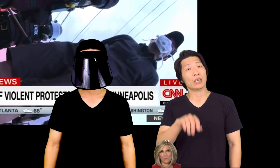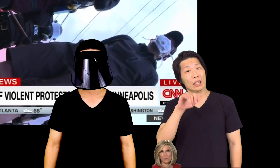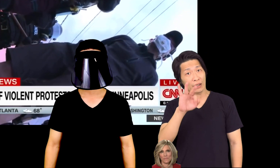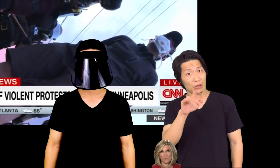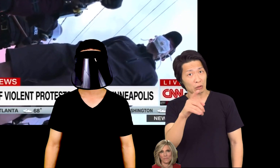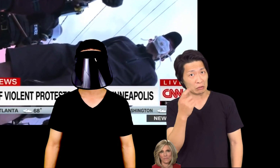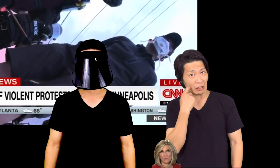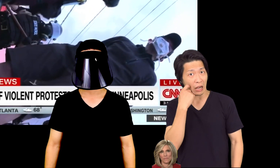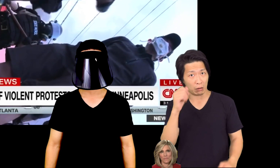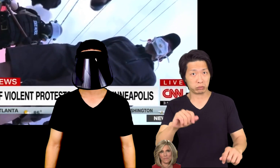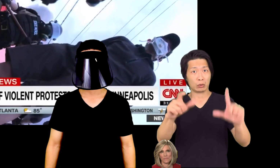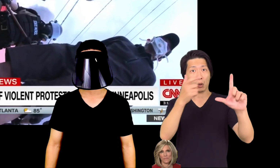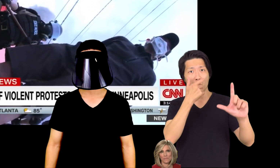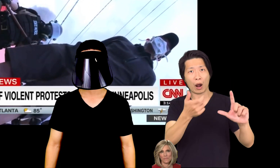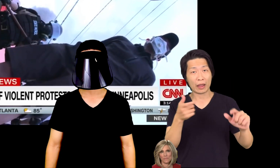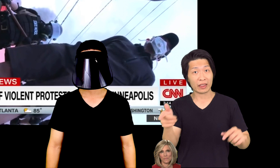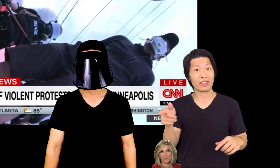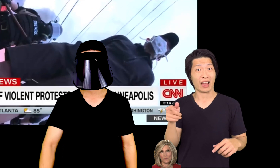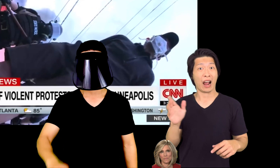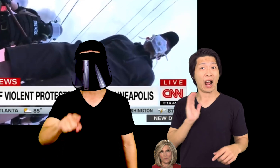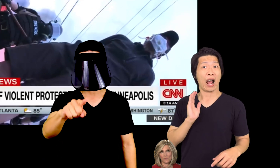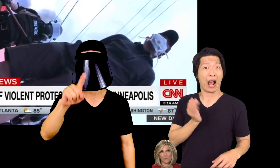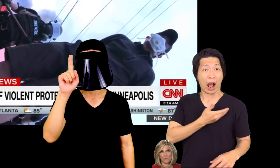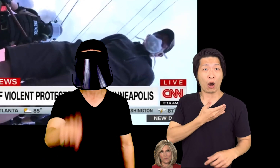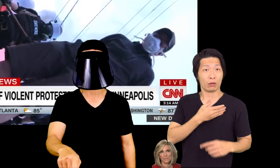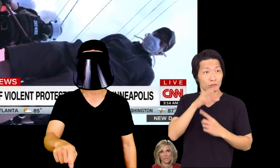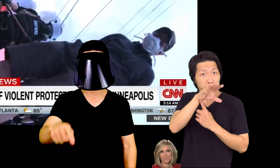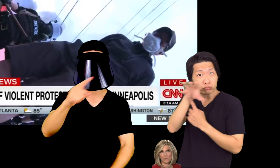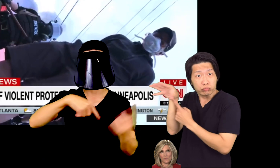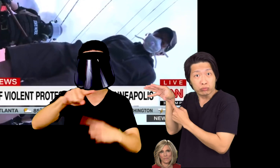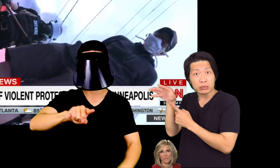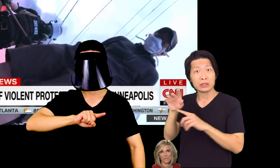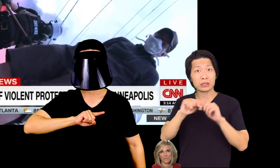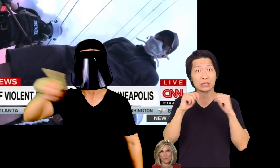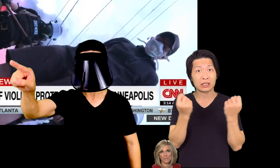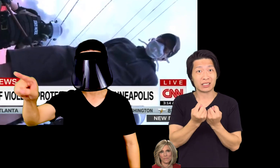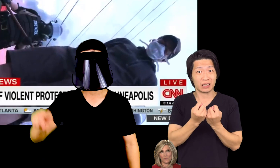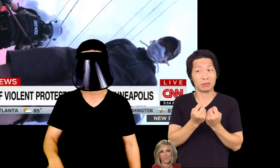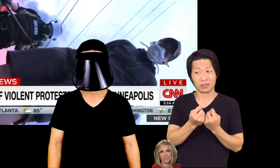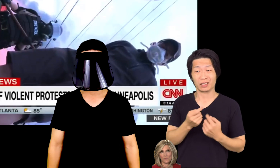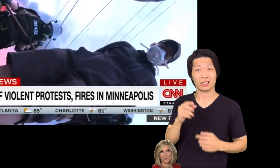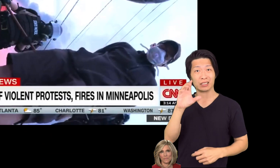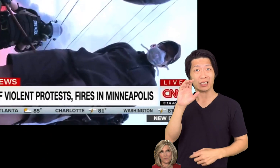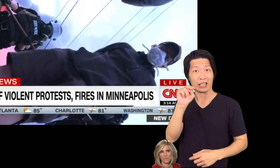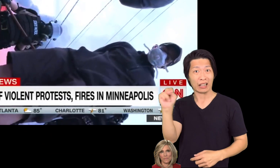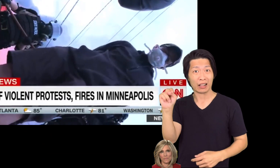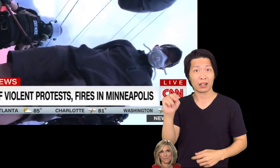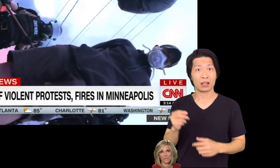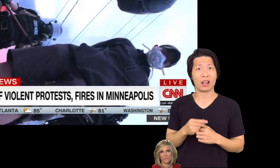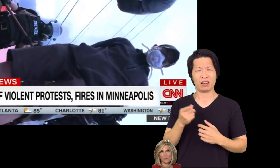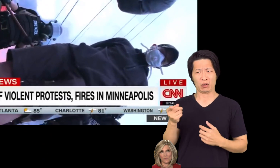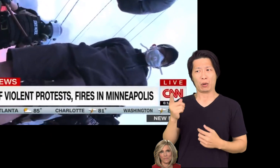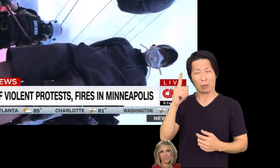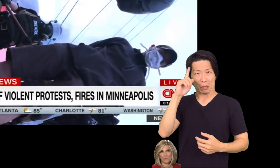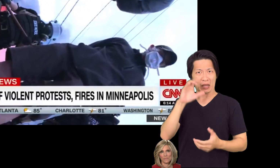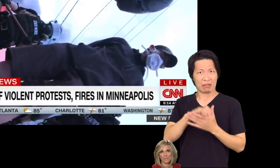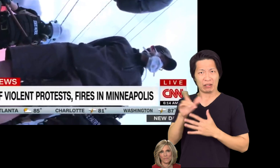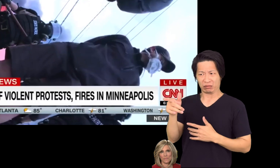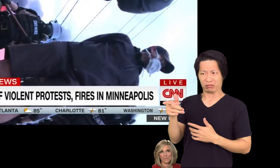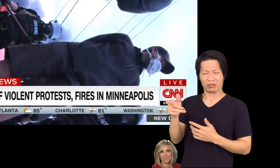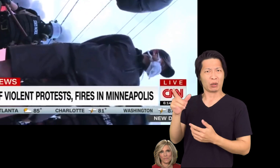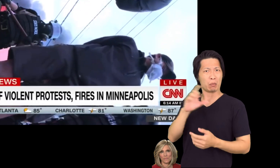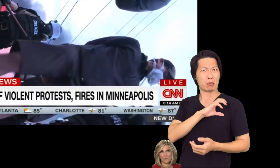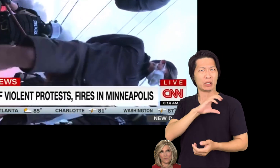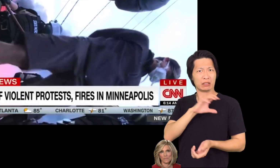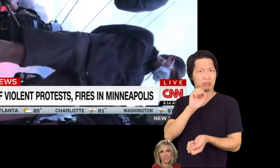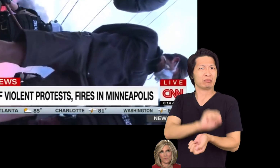If you're just tuning in, this is our camera crew, our CNN camera crew, being arrested by the Minneapolis State Police. We believe the camera is